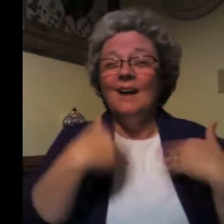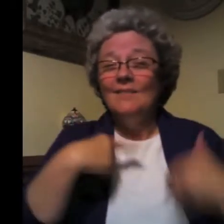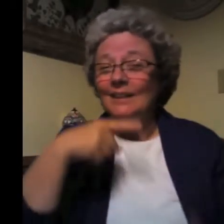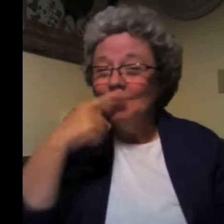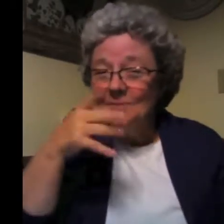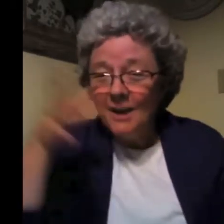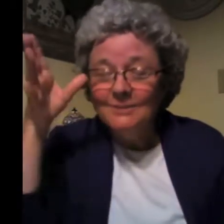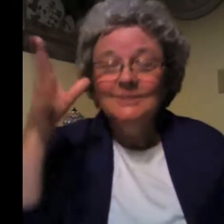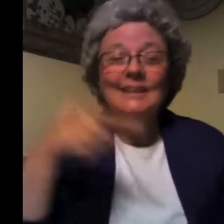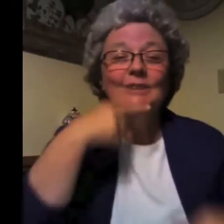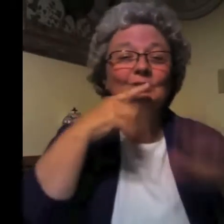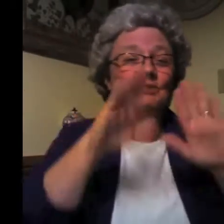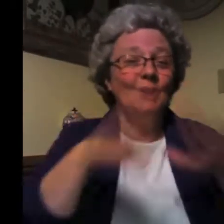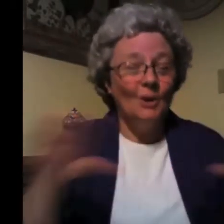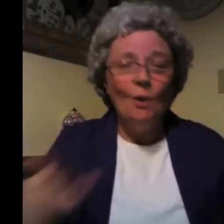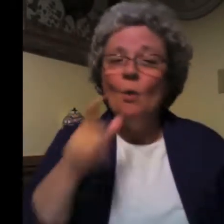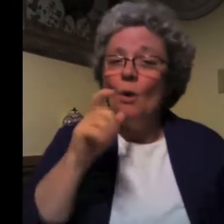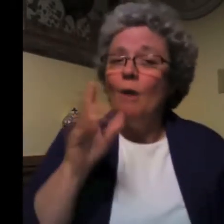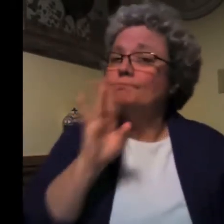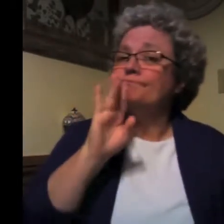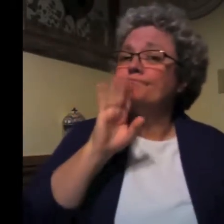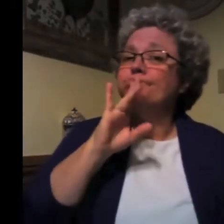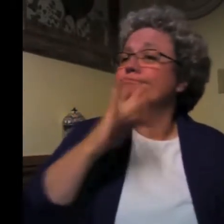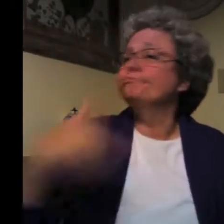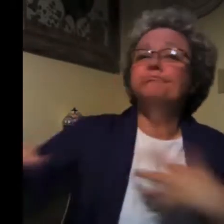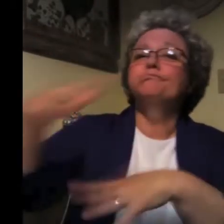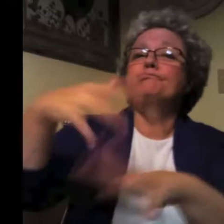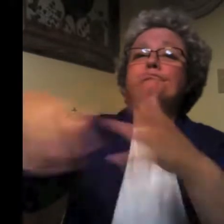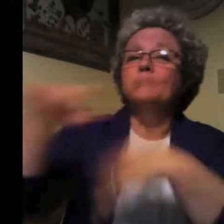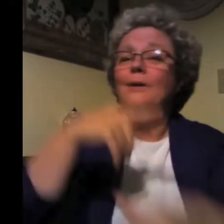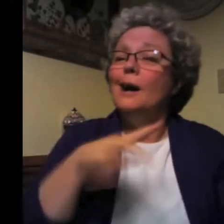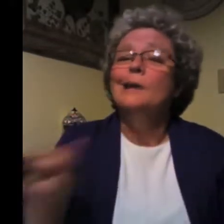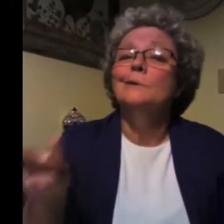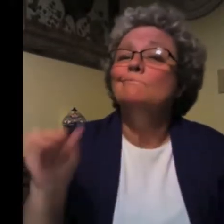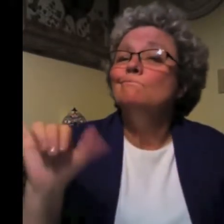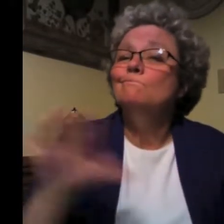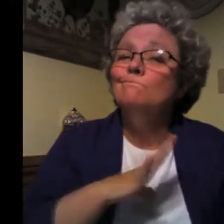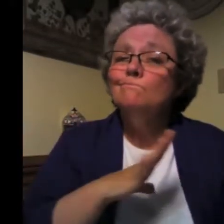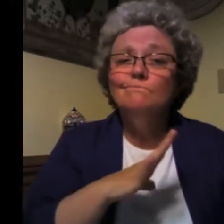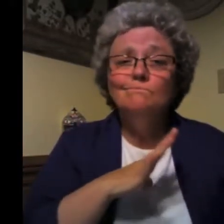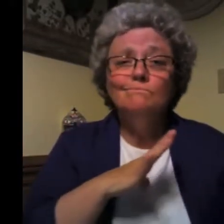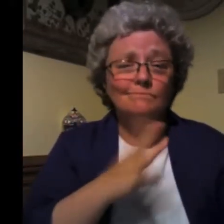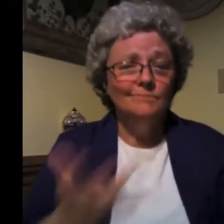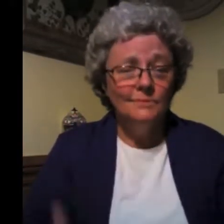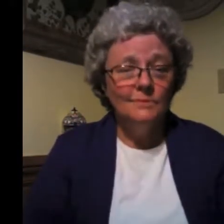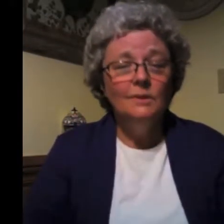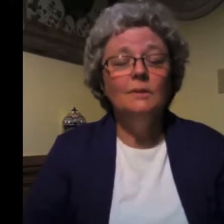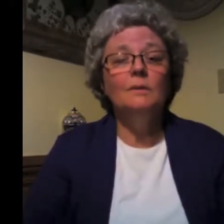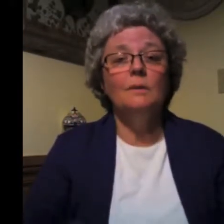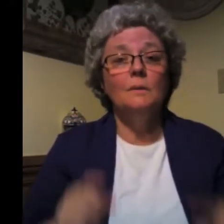Many of the deaf community have hearing parents and have hearing loved ones that they have seen them use their